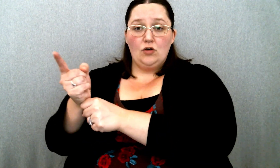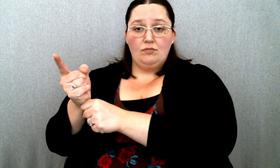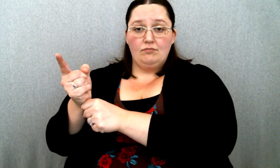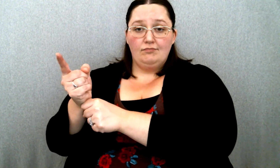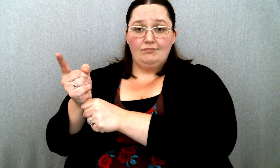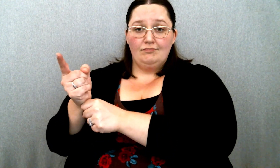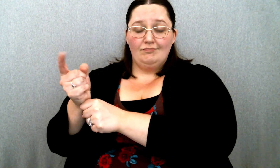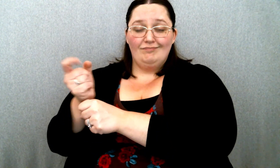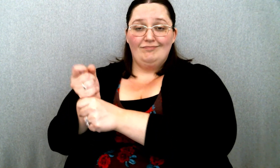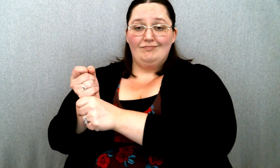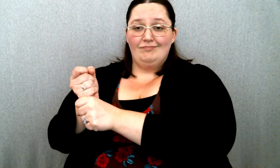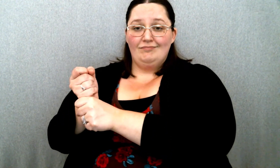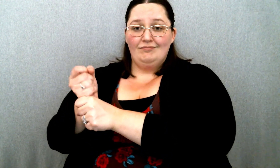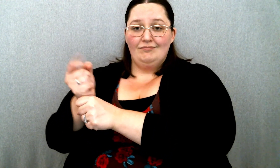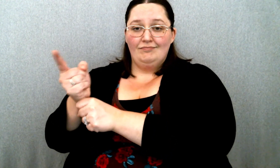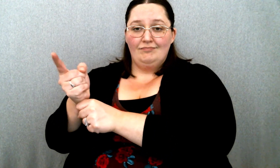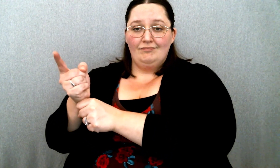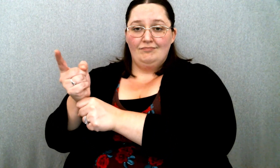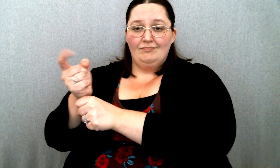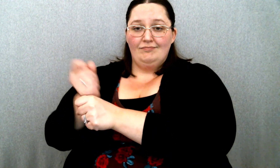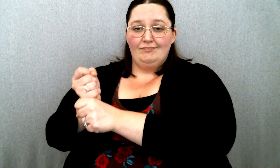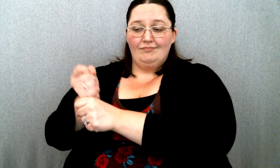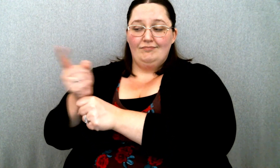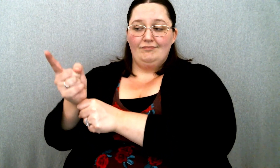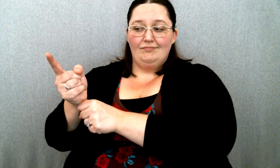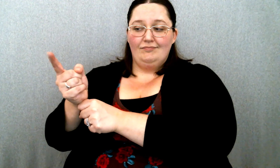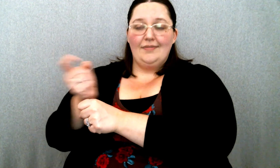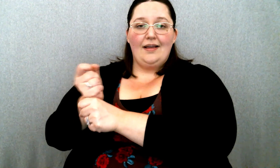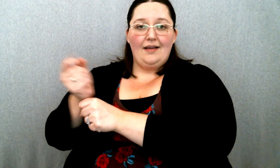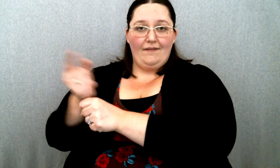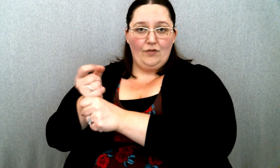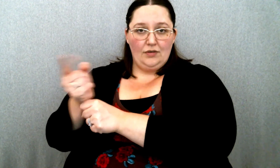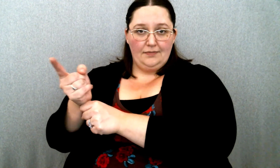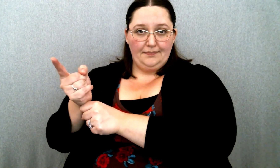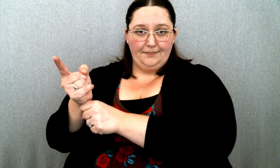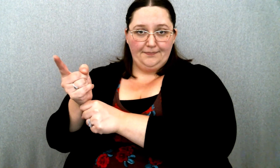year. You're going to flick that 1 forward every year.